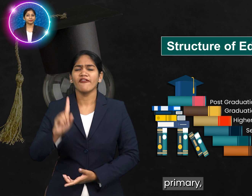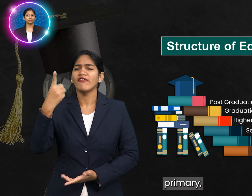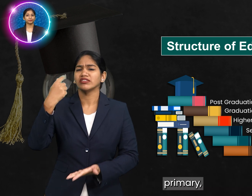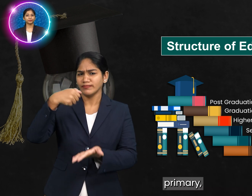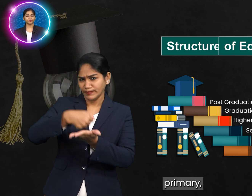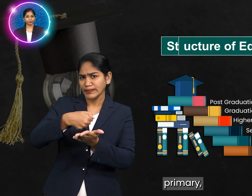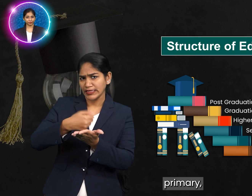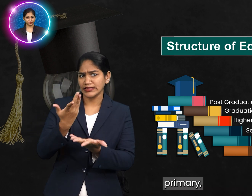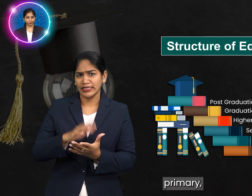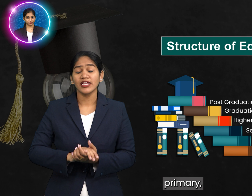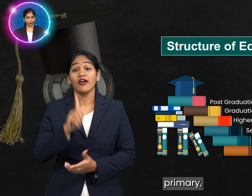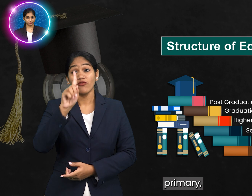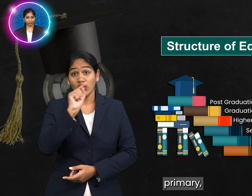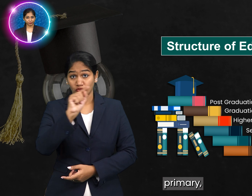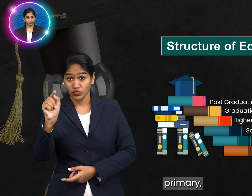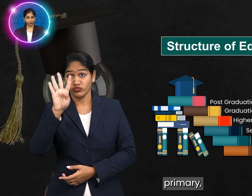Primary,